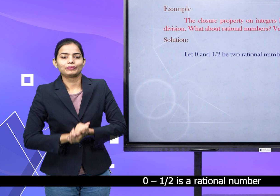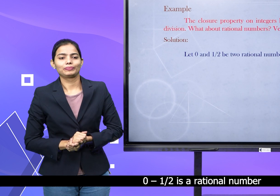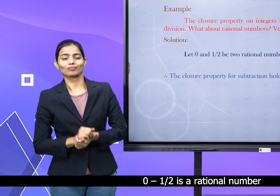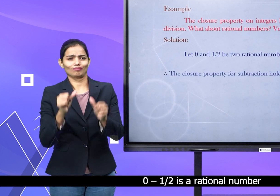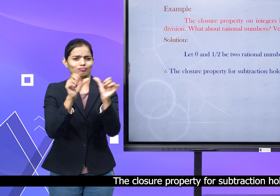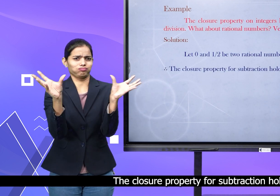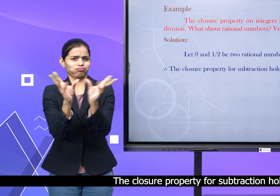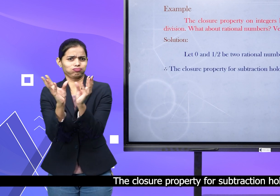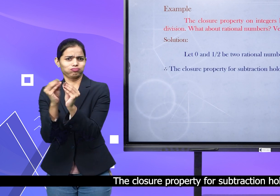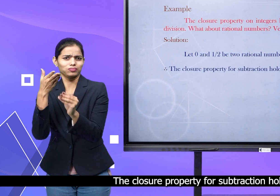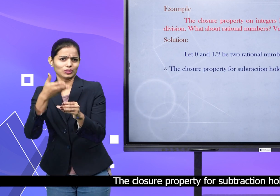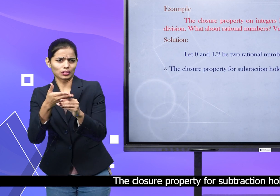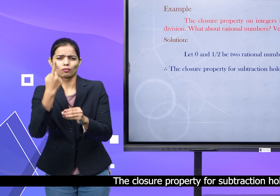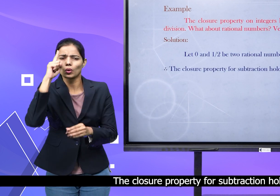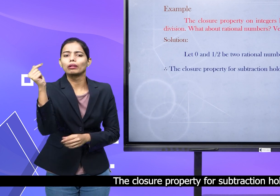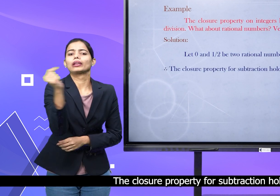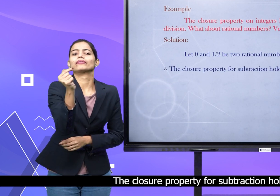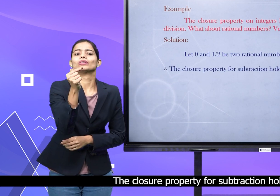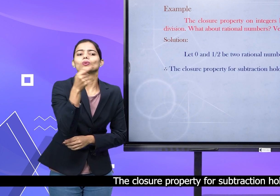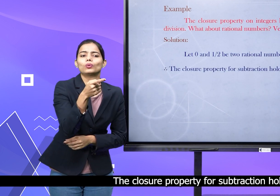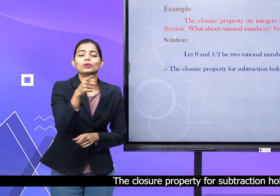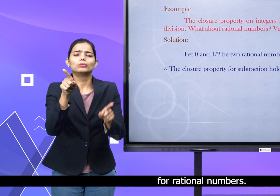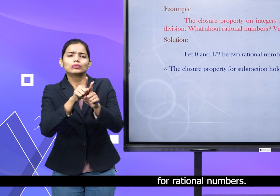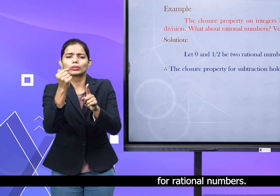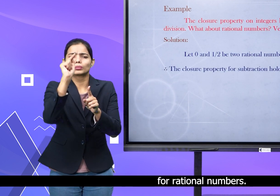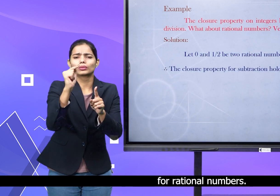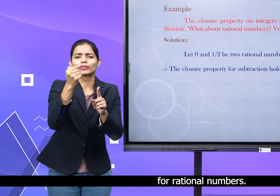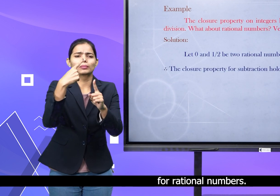number. The closure property for subtraction holds for a rational numbers.